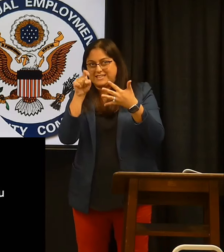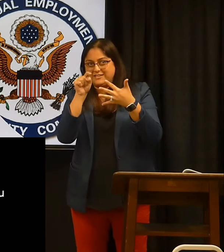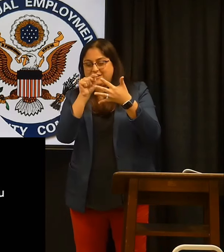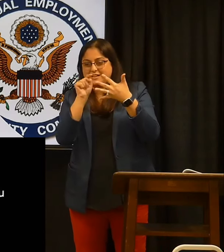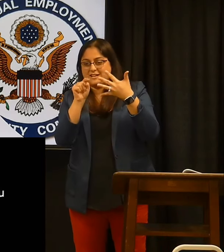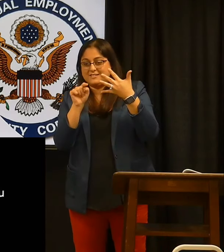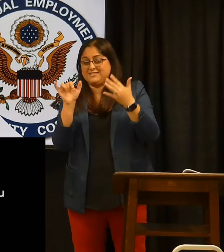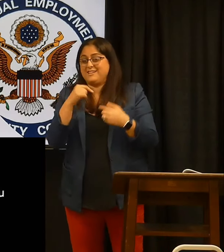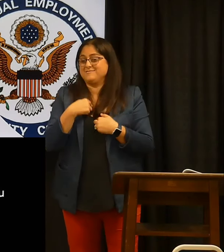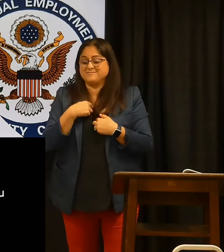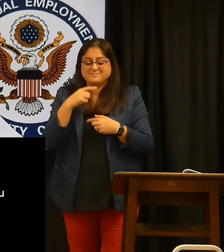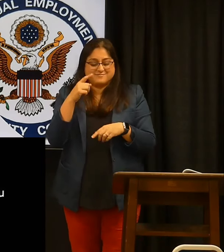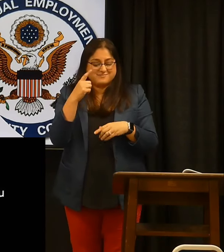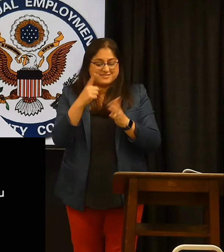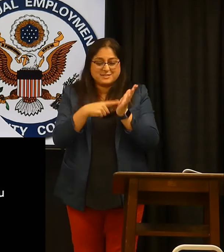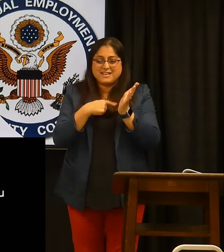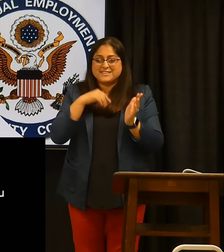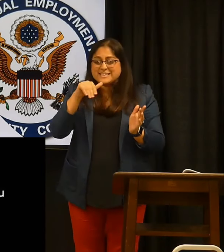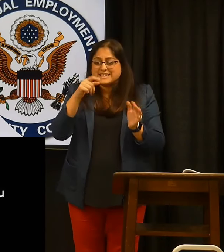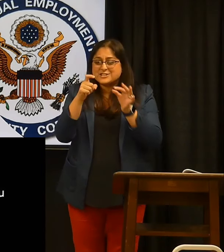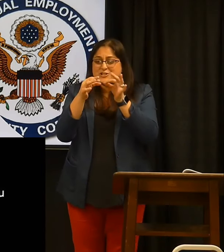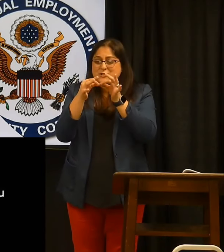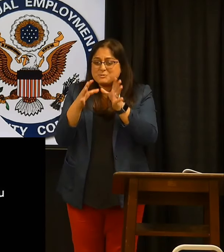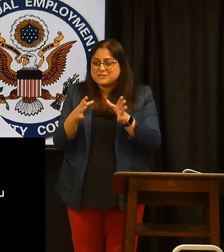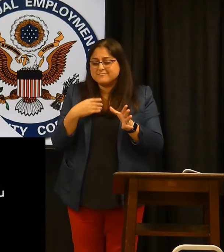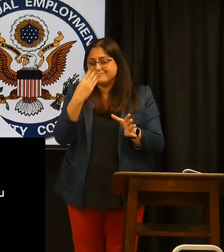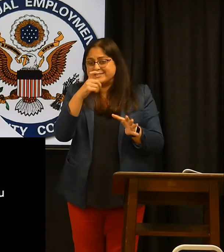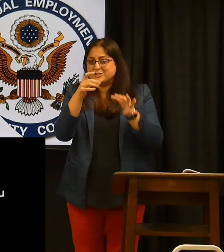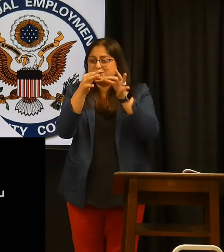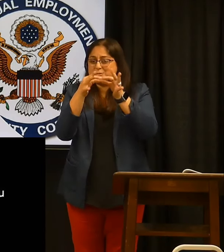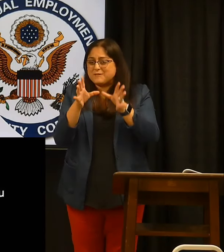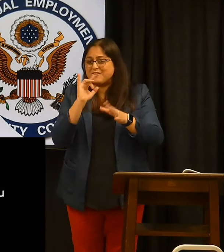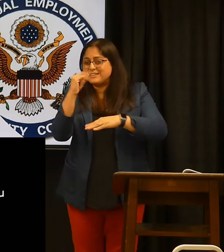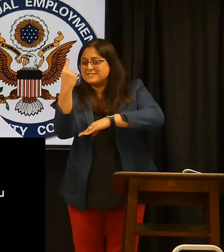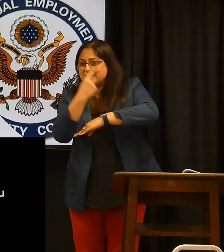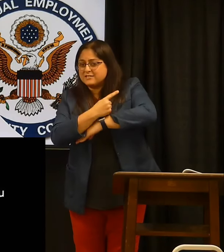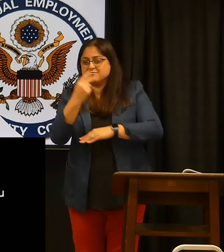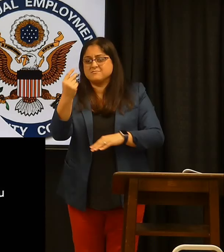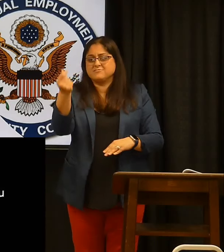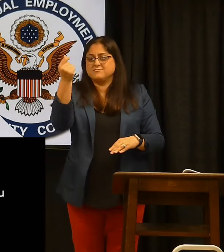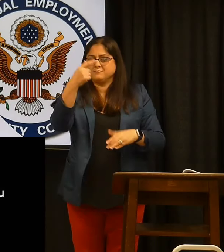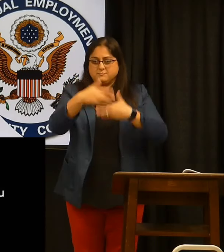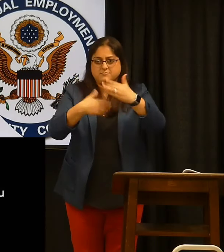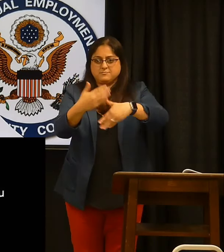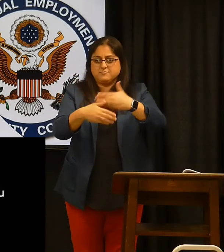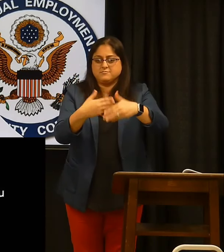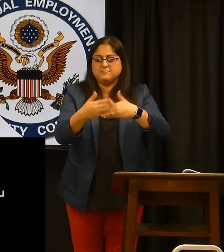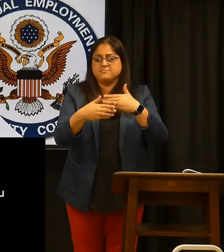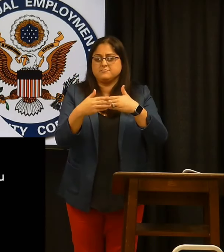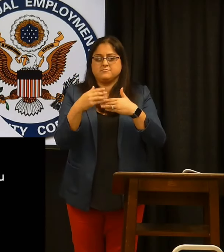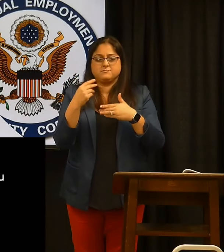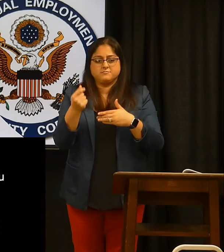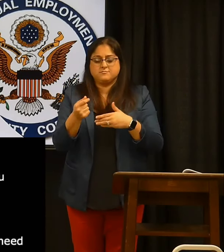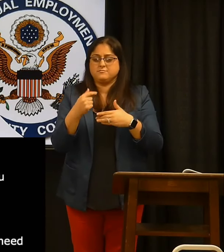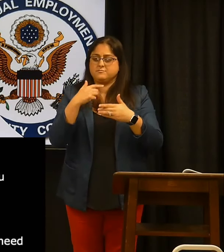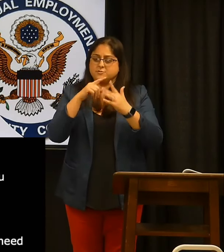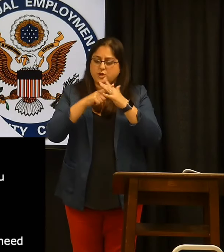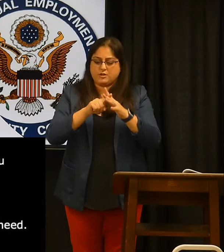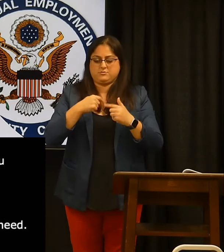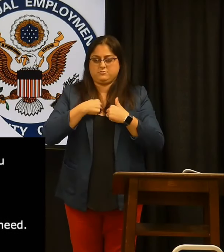process of satisfying what you requested, what you need. If you request an interpreter